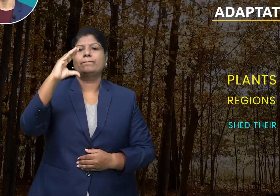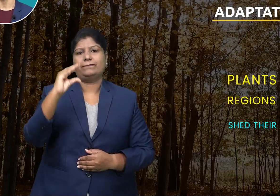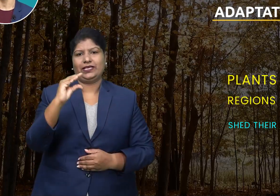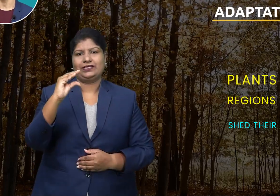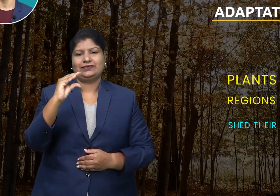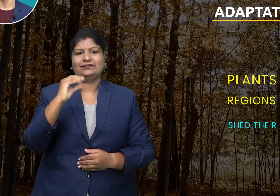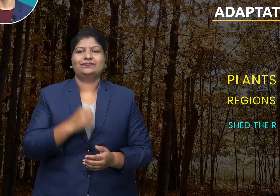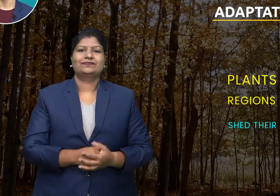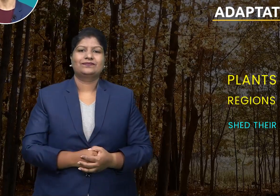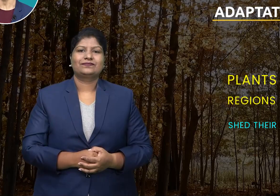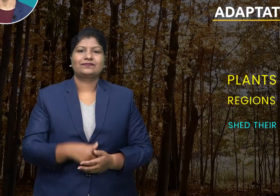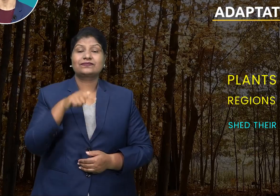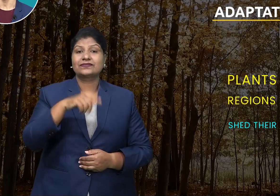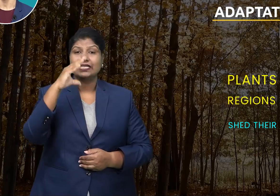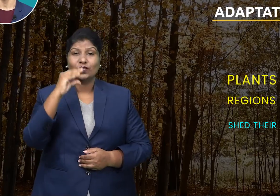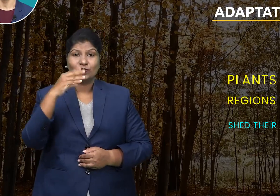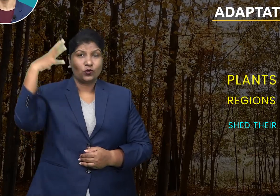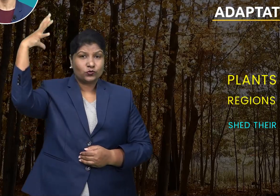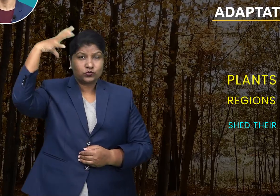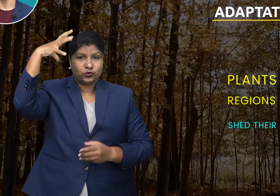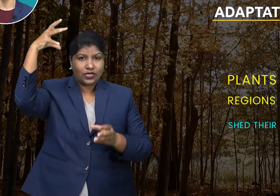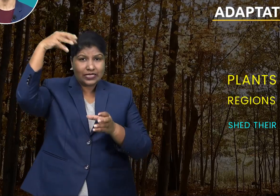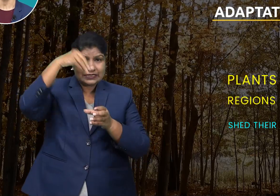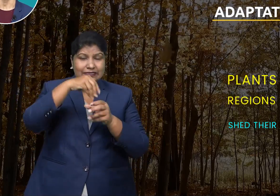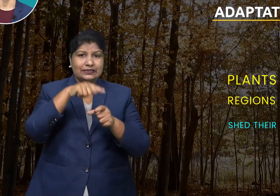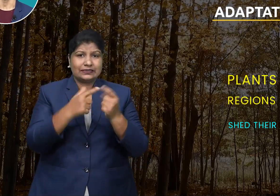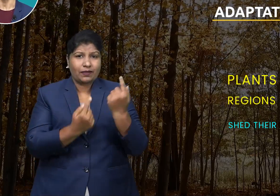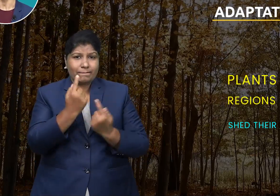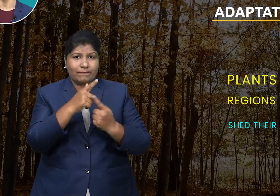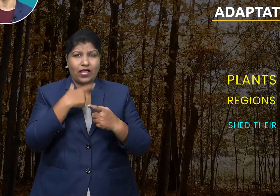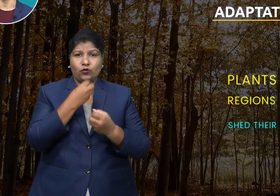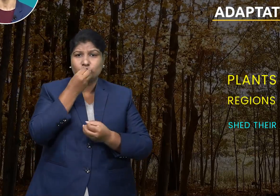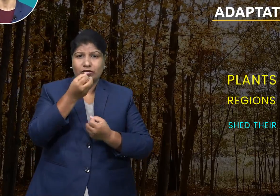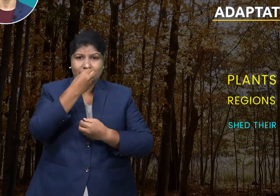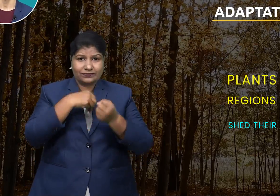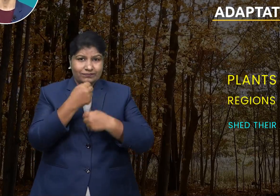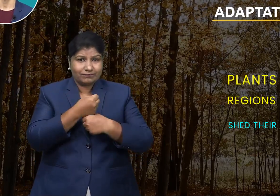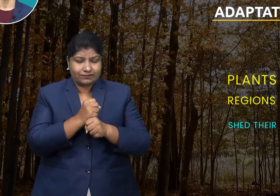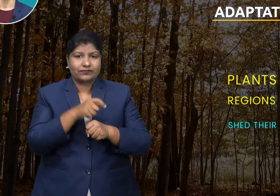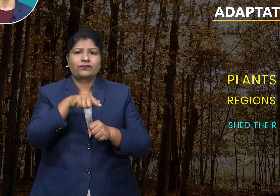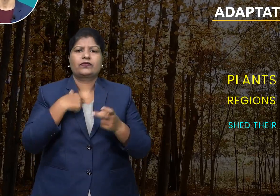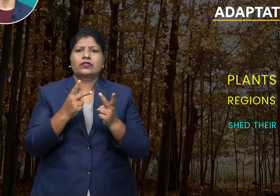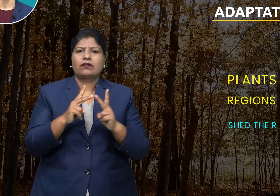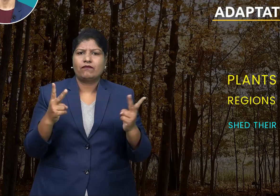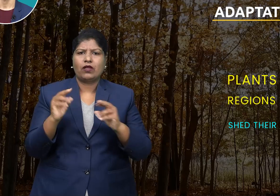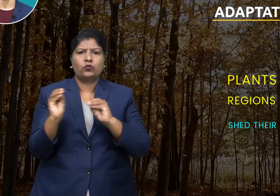and reduces photosynthetic and other metabolic activities,